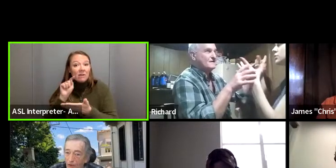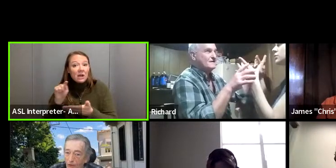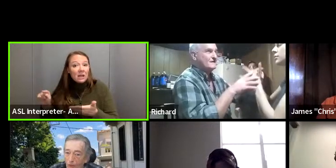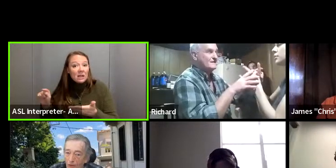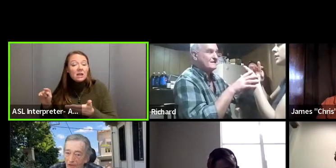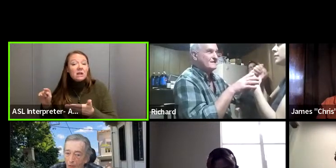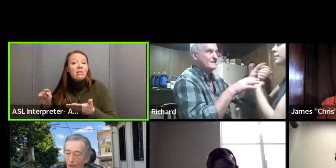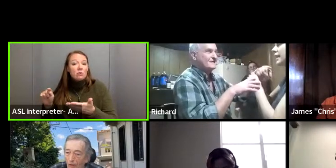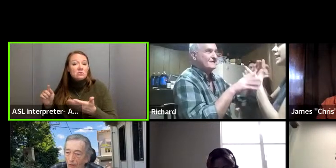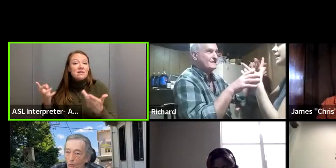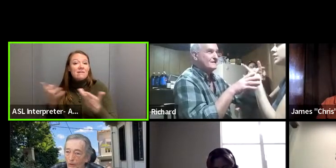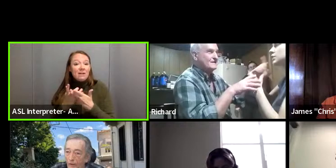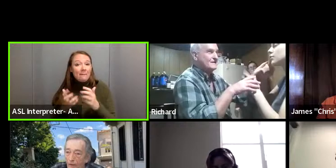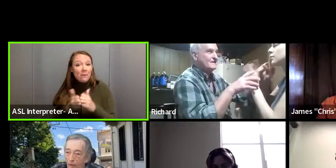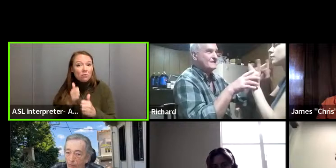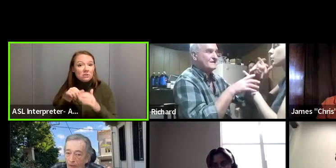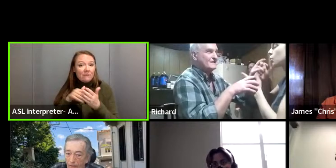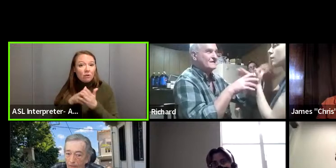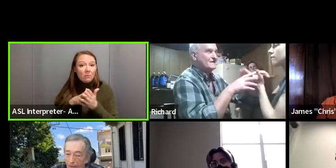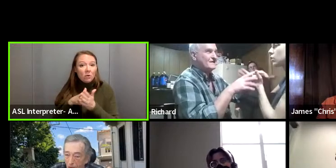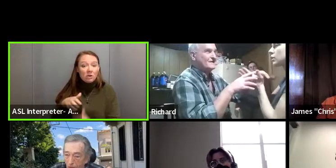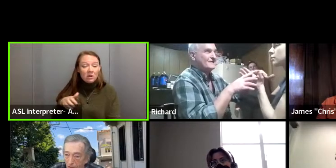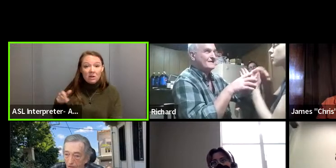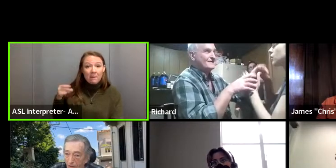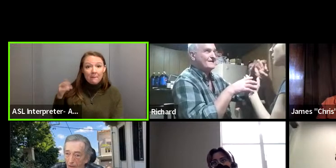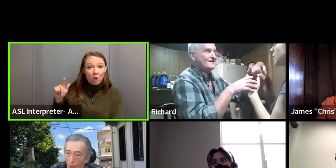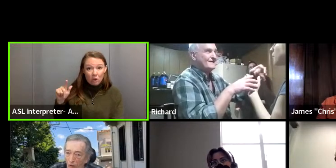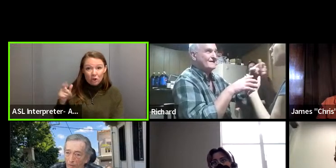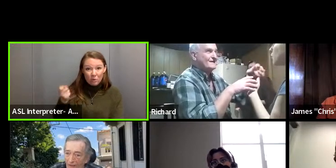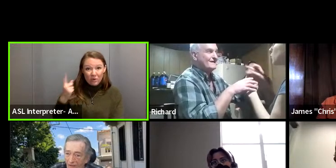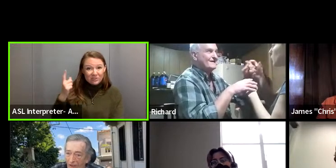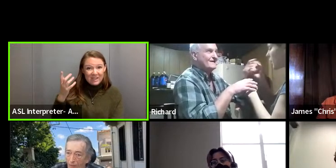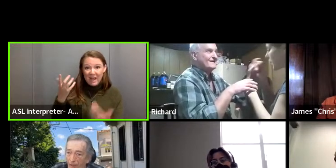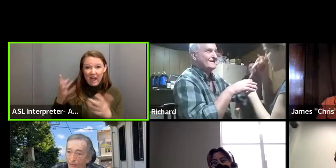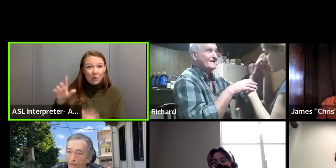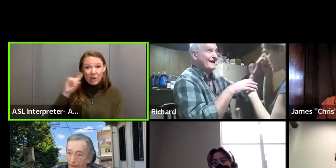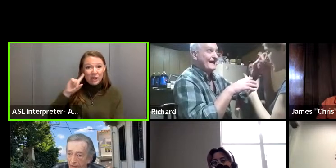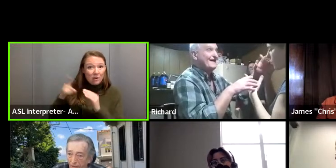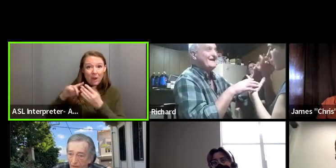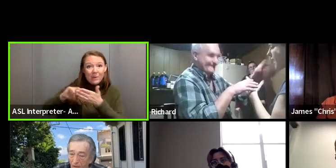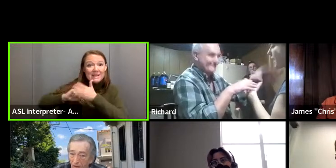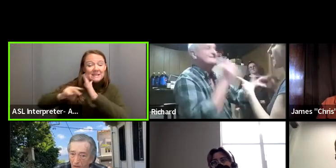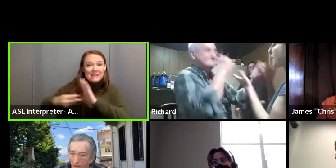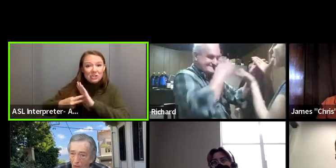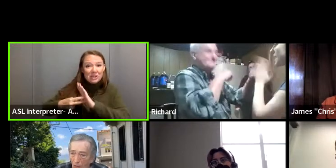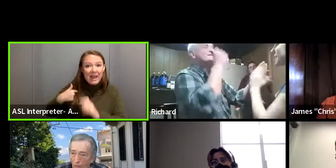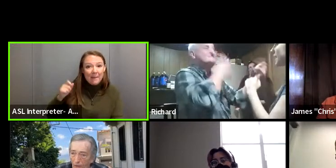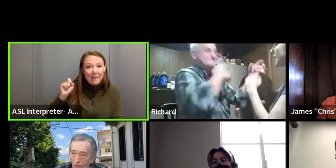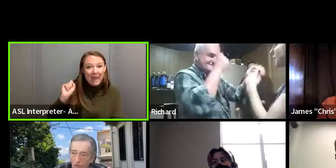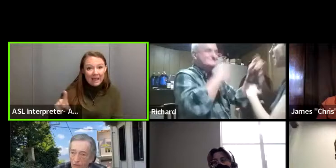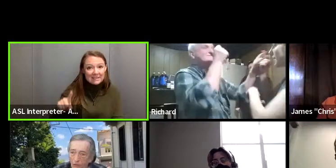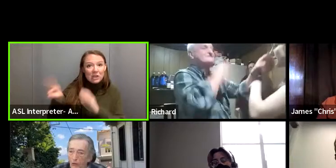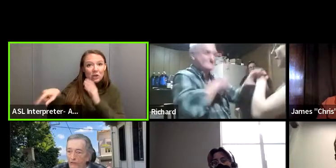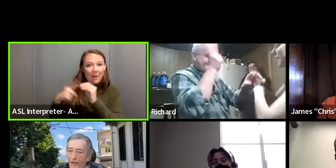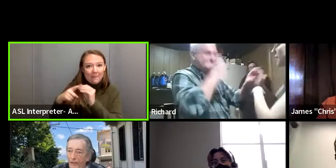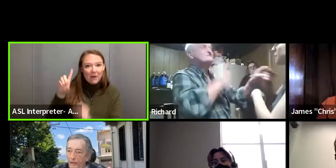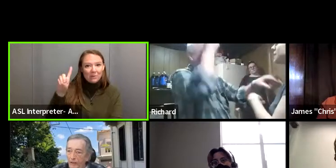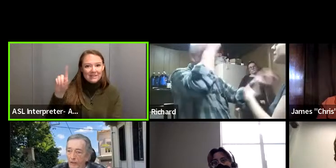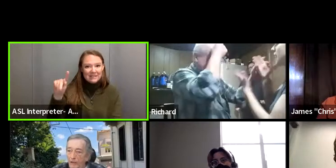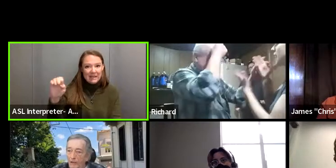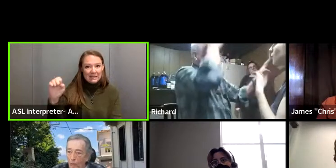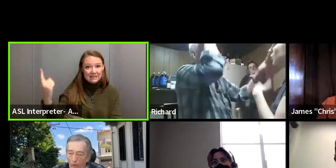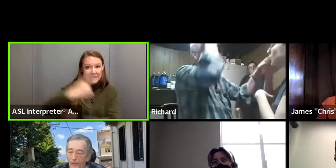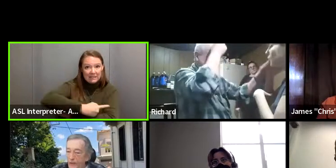introduce them. You understand why I don't want to hear about intentions and why I'm asking about dates. So there's no